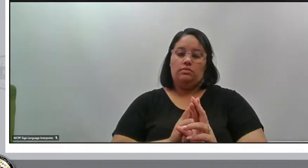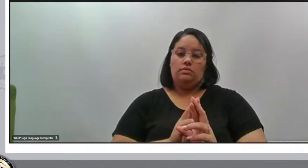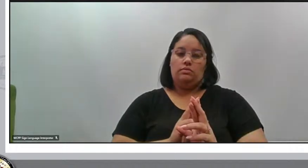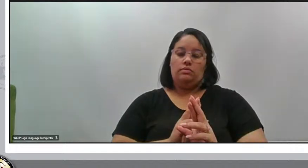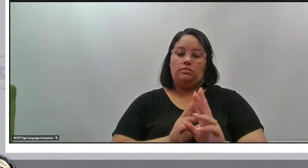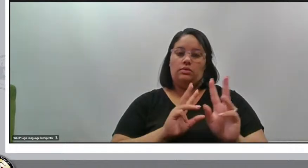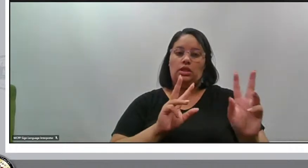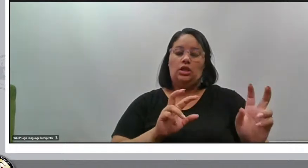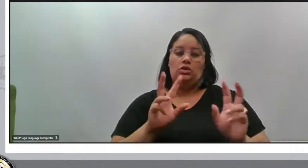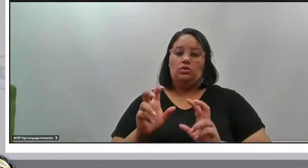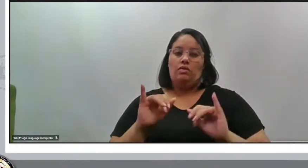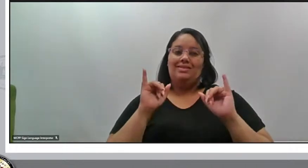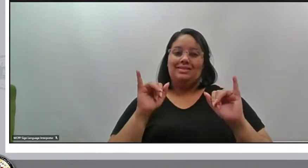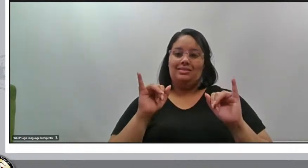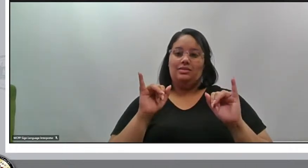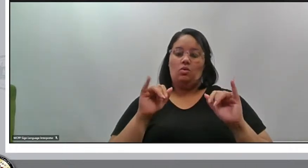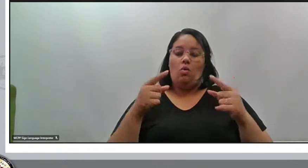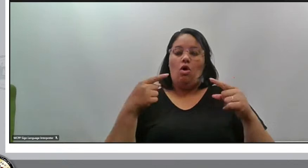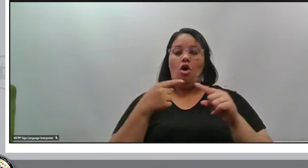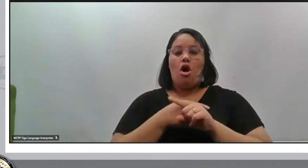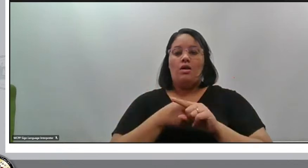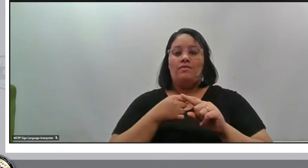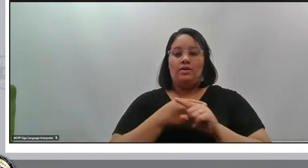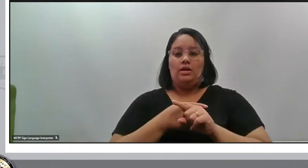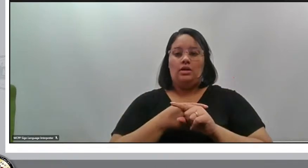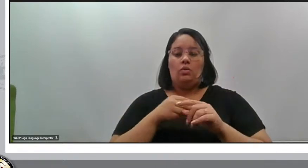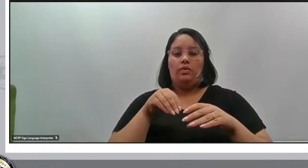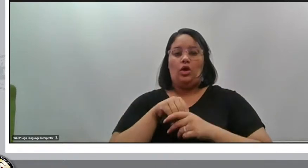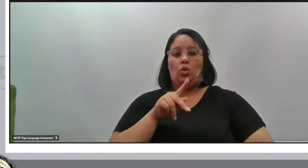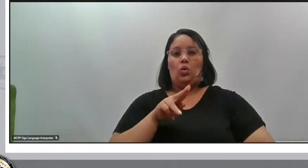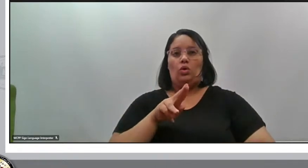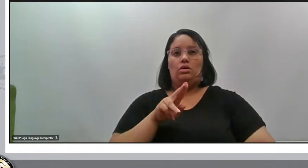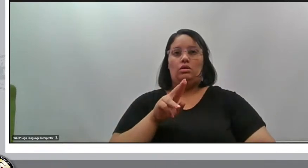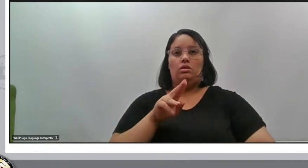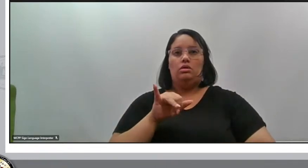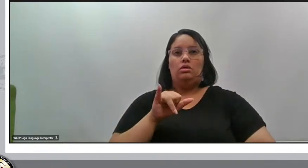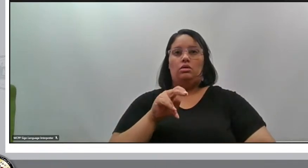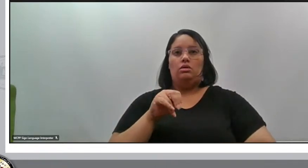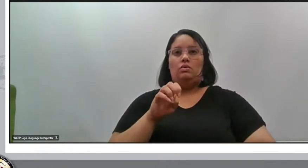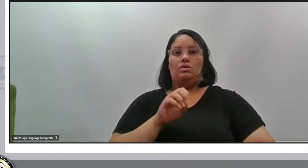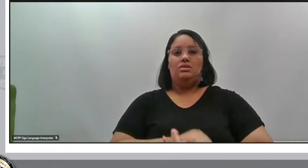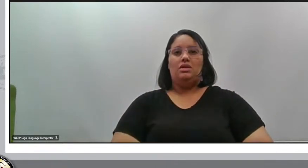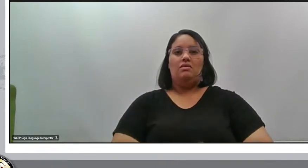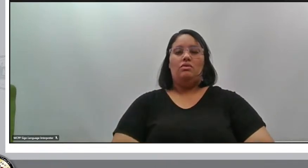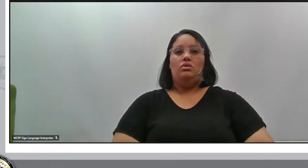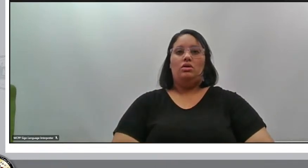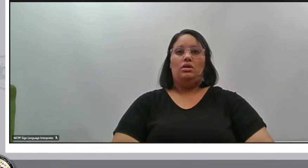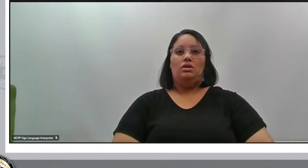crisis in or the conflict in Ukraine and Russia,